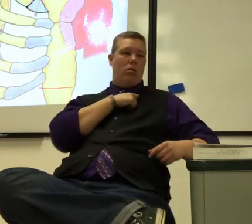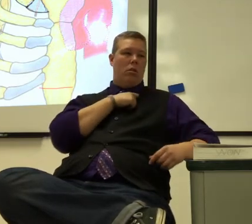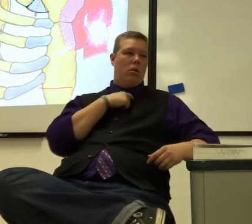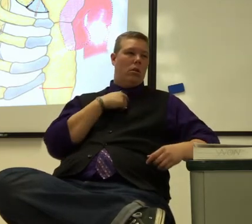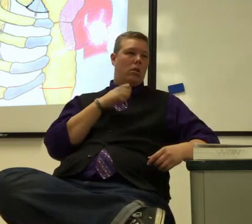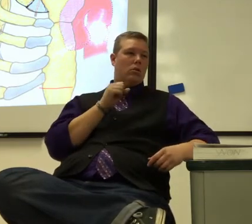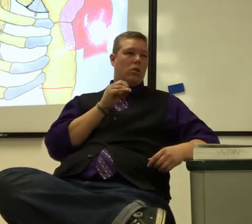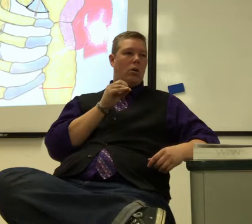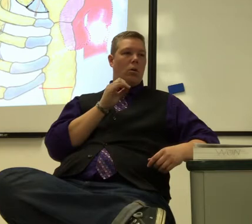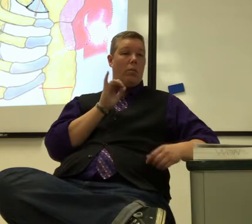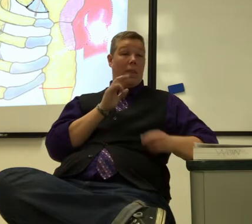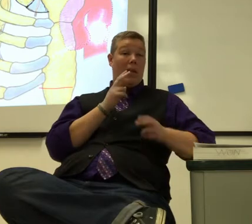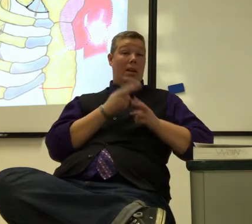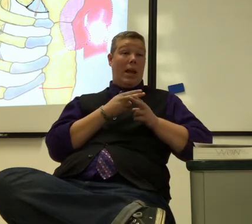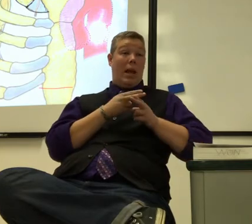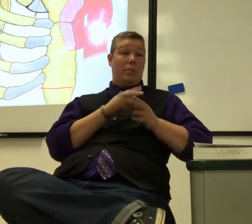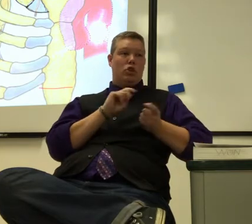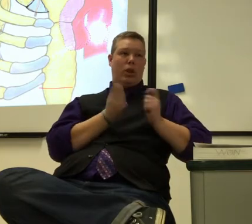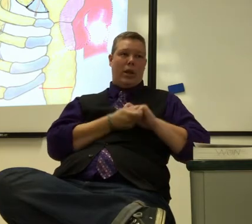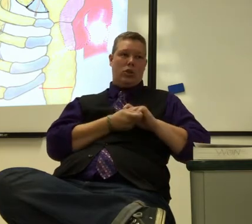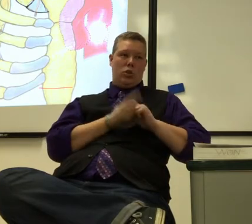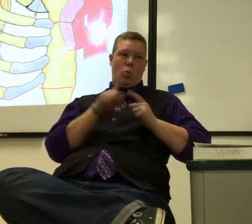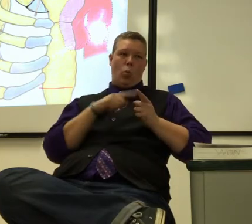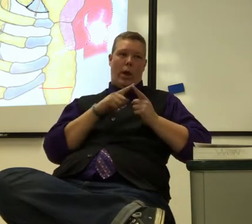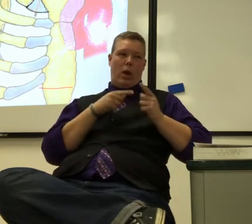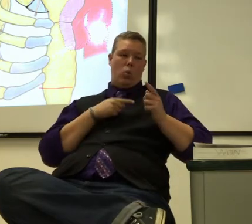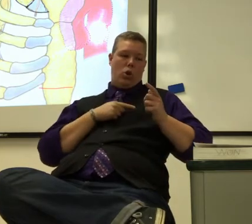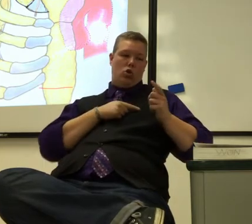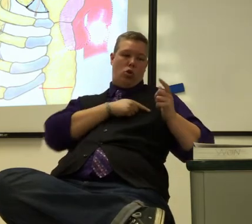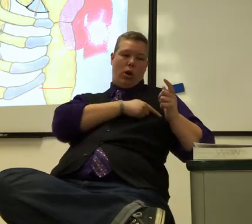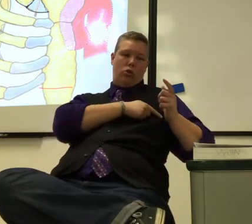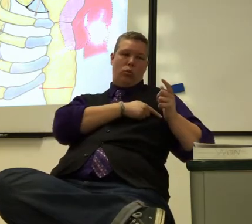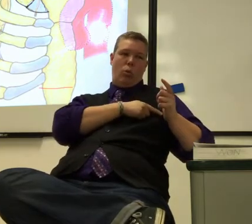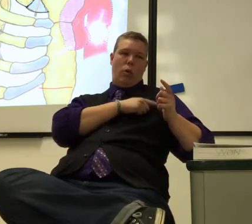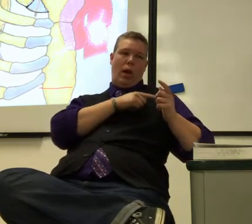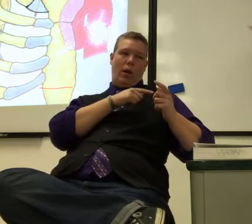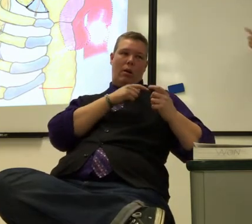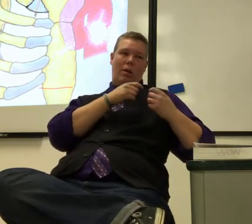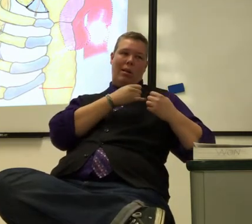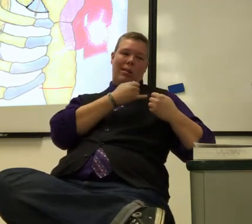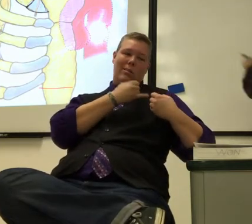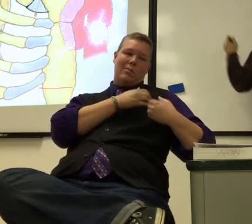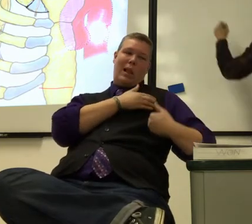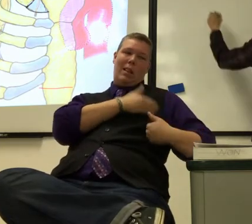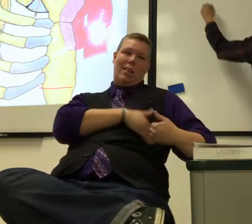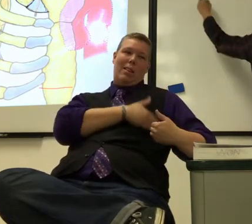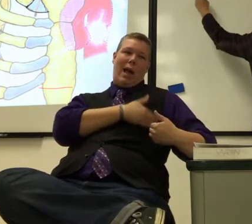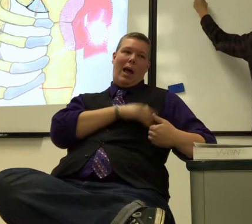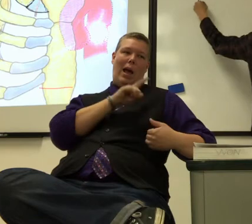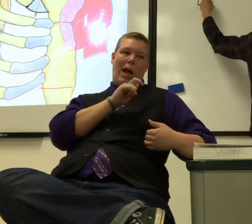But the name changes when it crosses the lateral border of the first rib. That's what I drew in there.